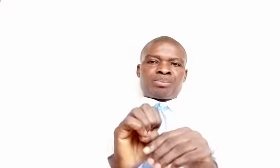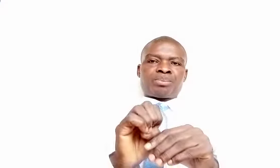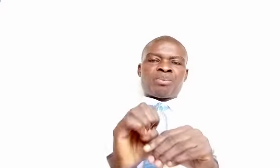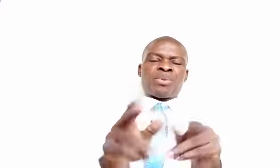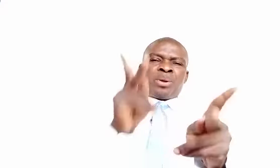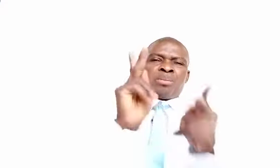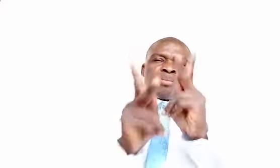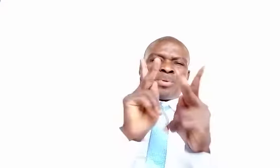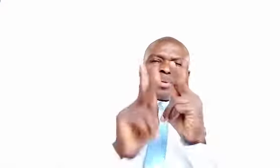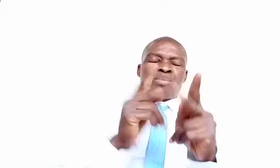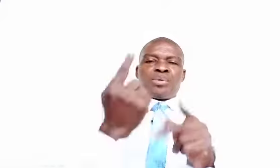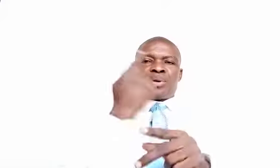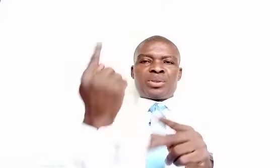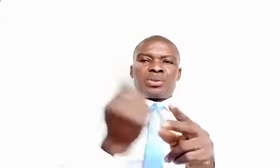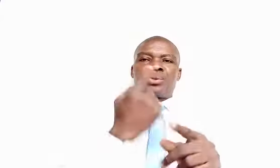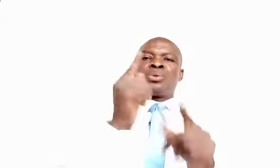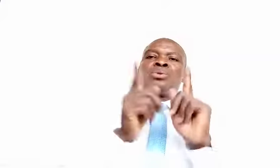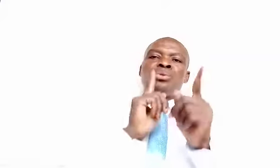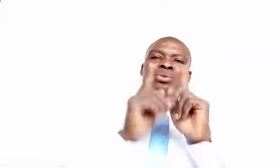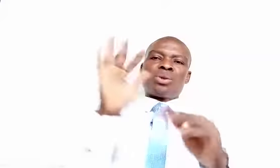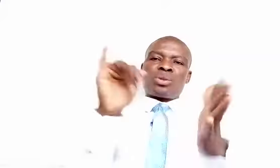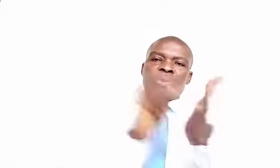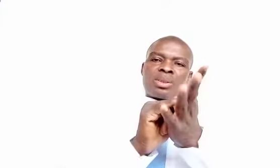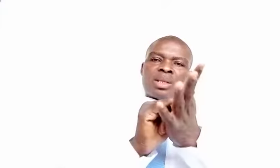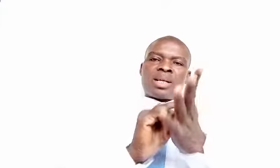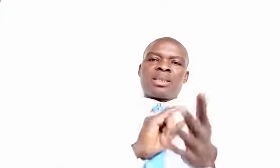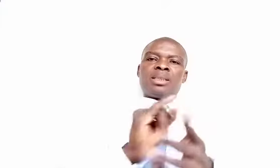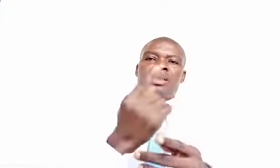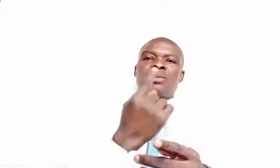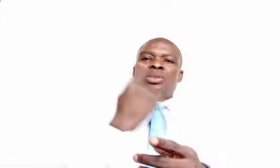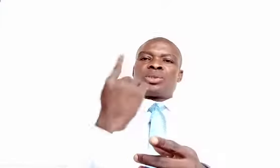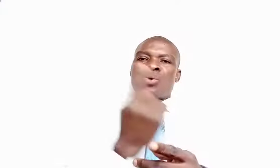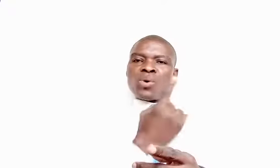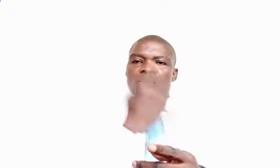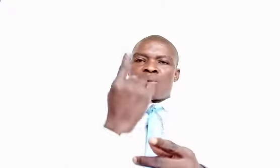People also thought that it was the only planet in the universe.